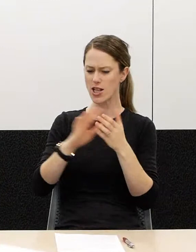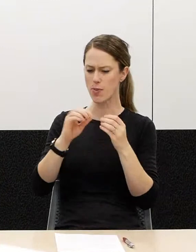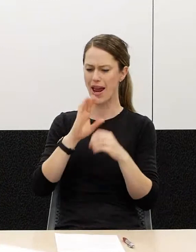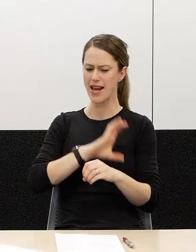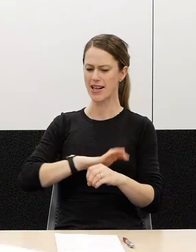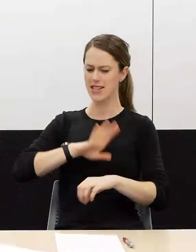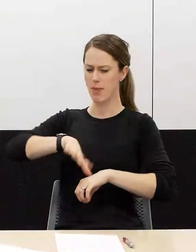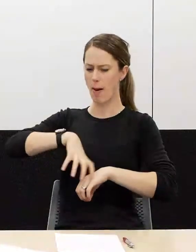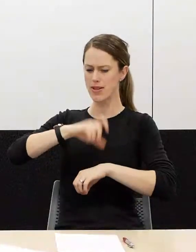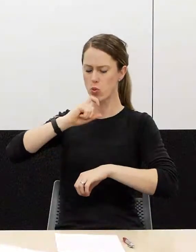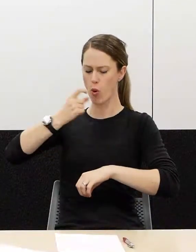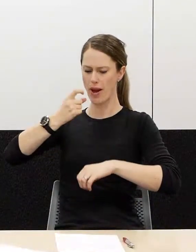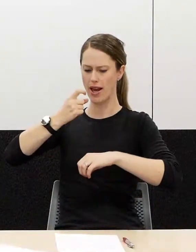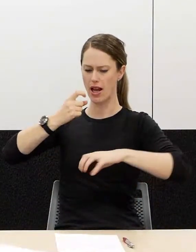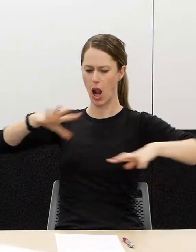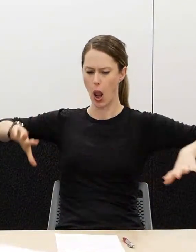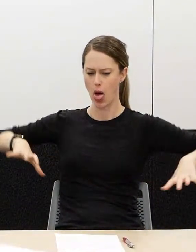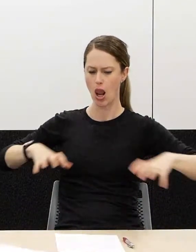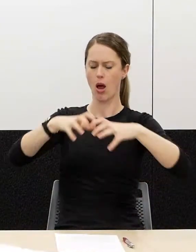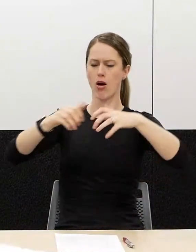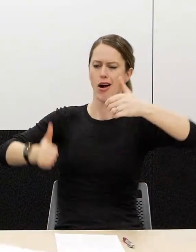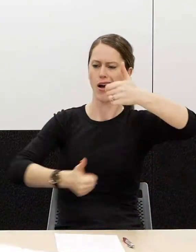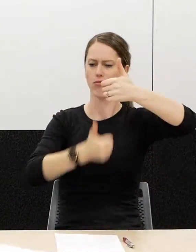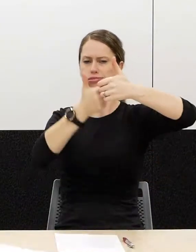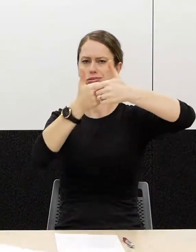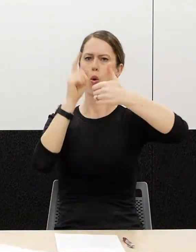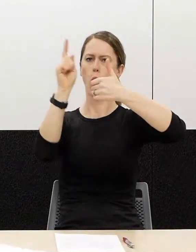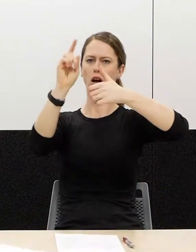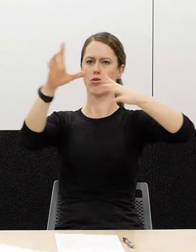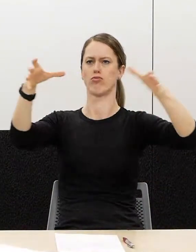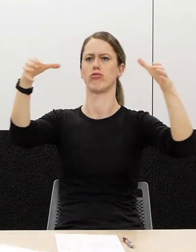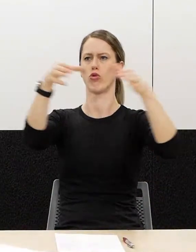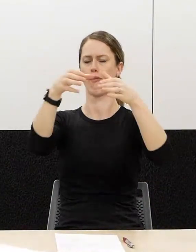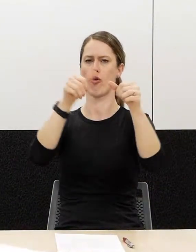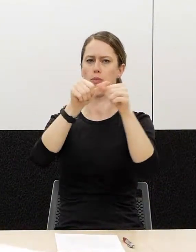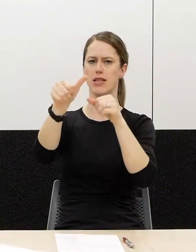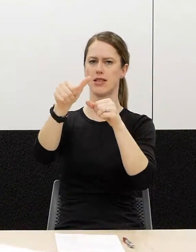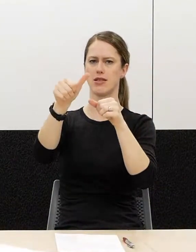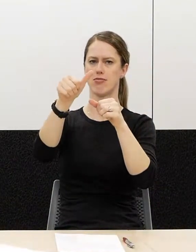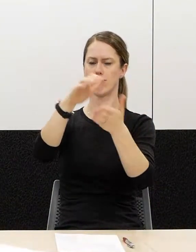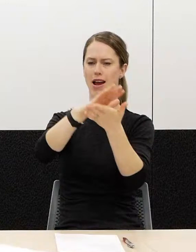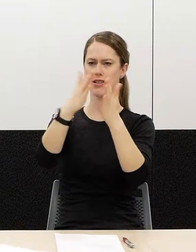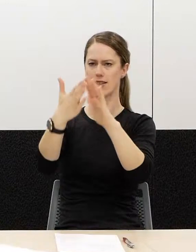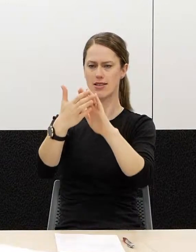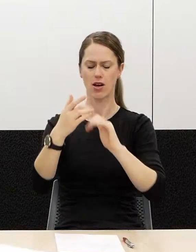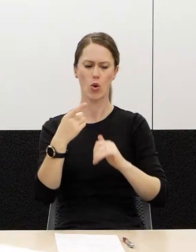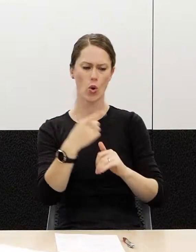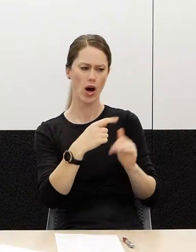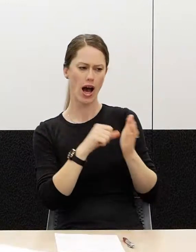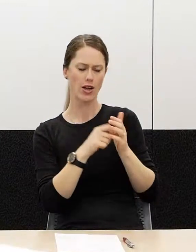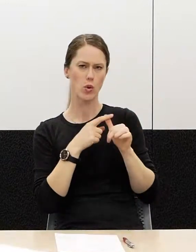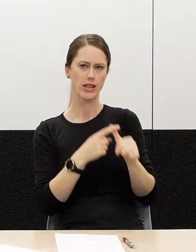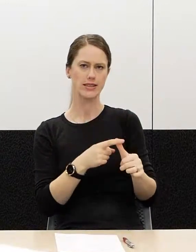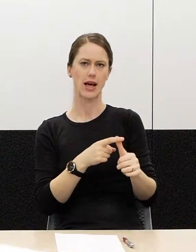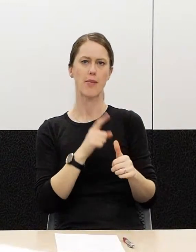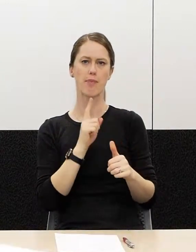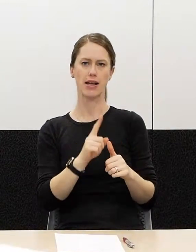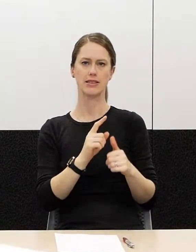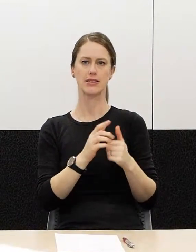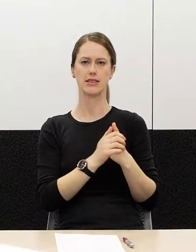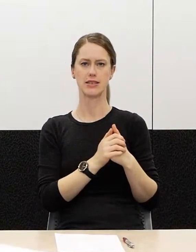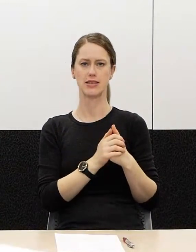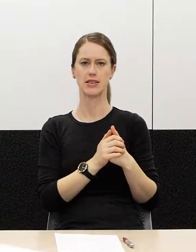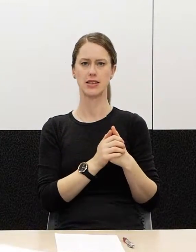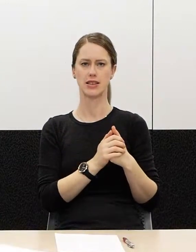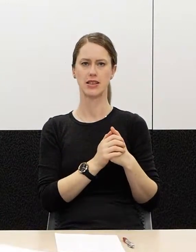be brought under one best practice umbrella? Well, that's a tricky question to answer, but actually, if you